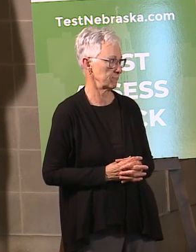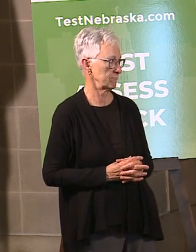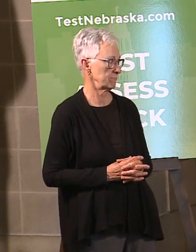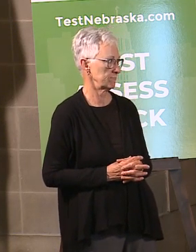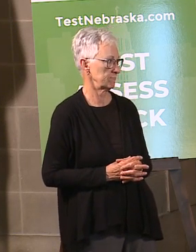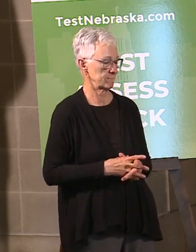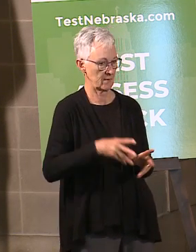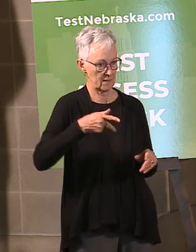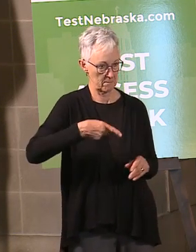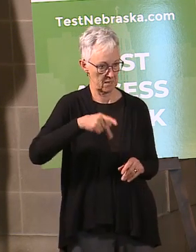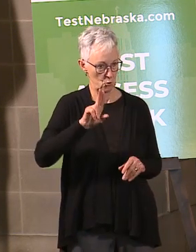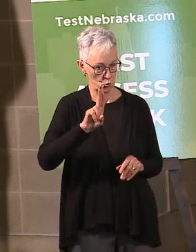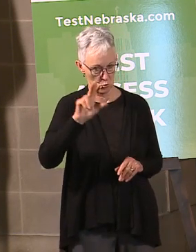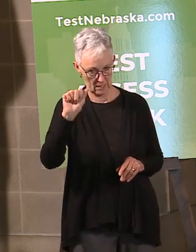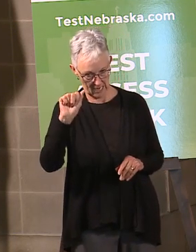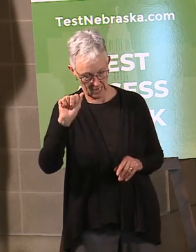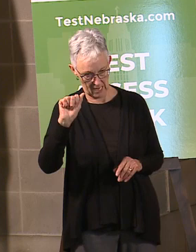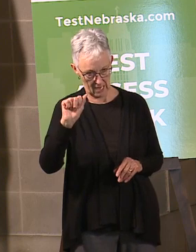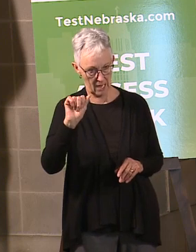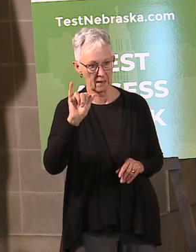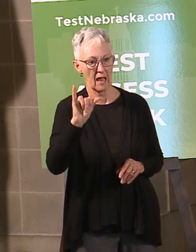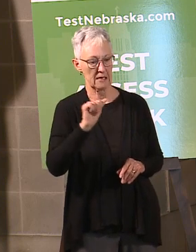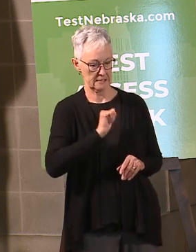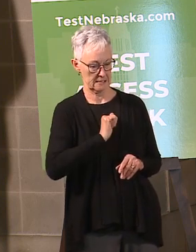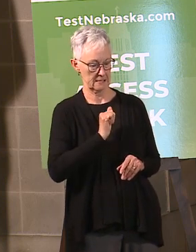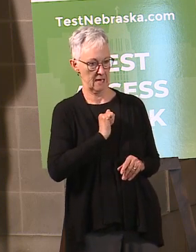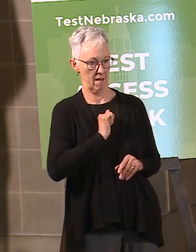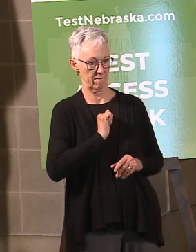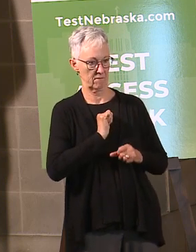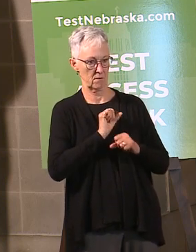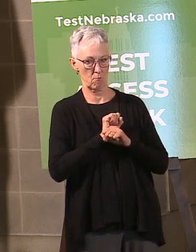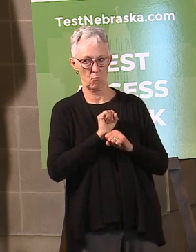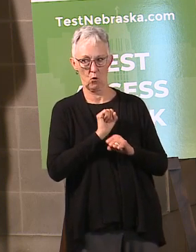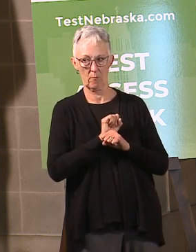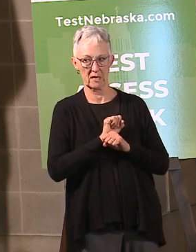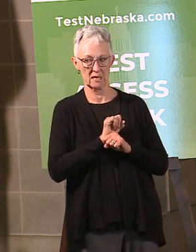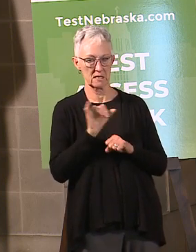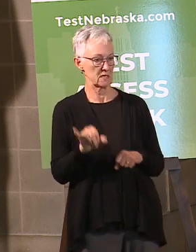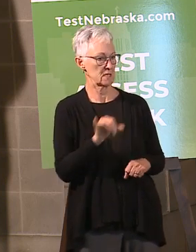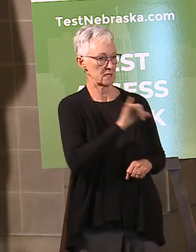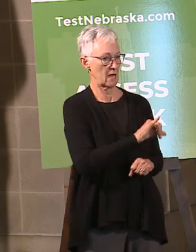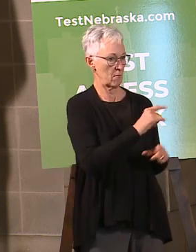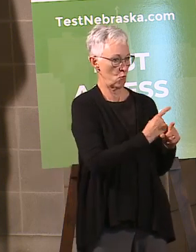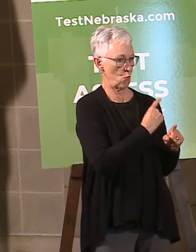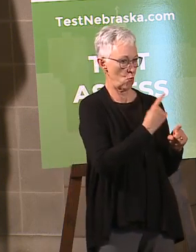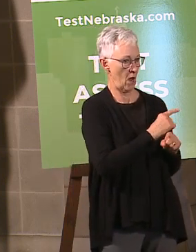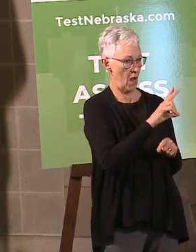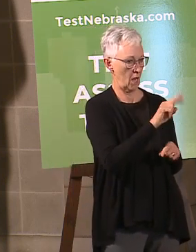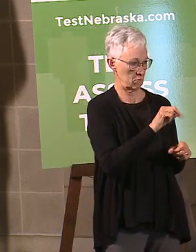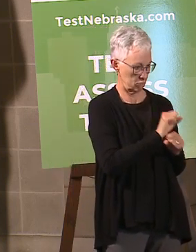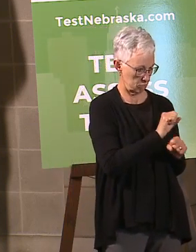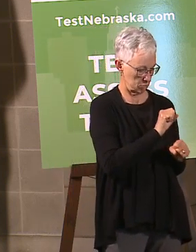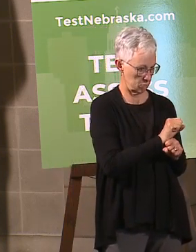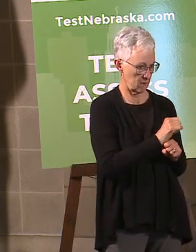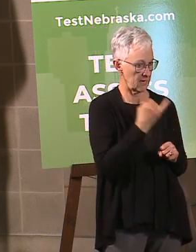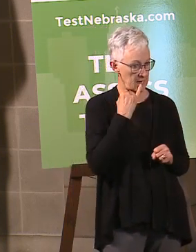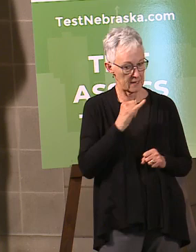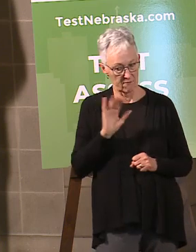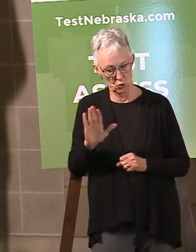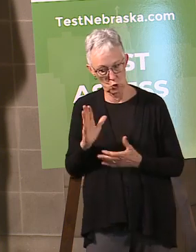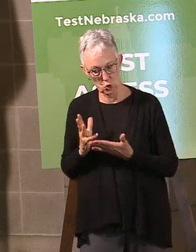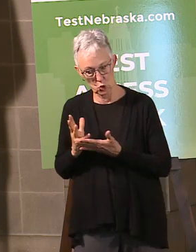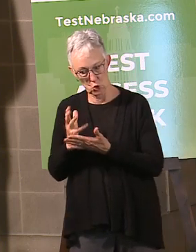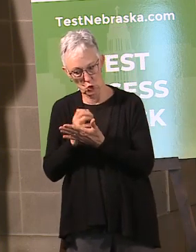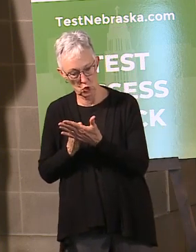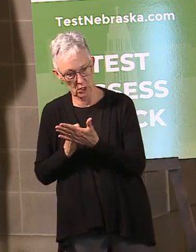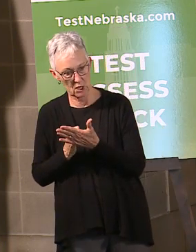The PUA, which that self-employed is under, is treated just like the regular unemployment, and that is, as long as the earnings that you have